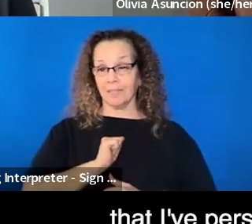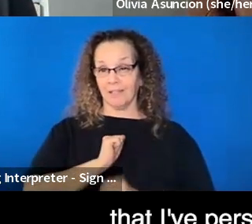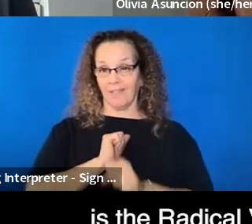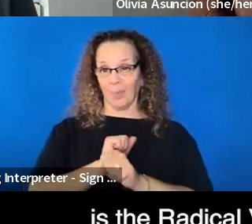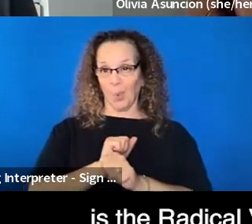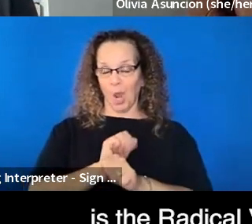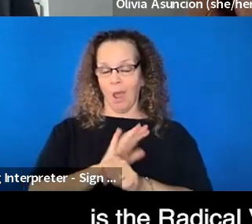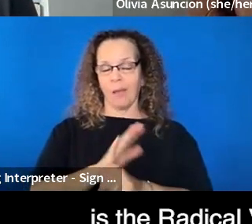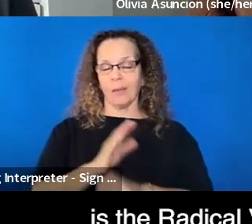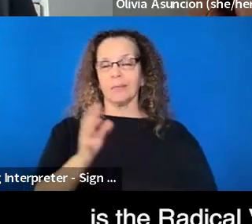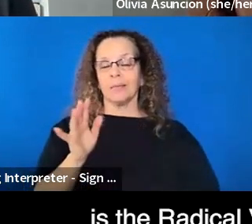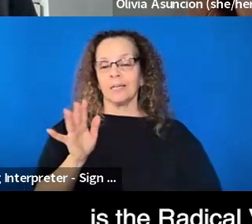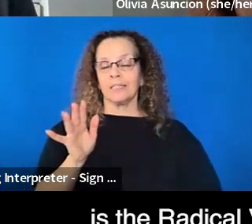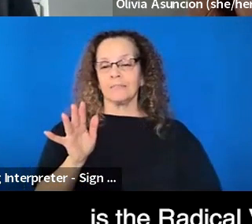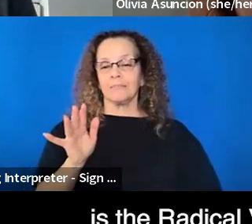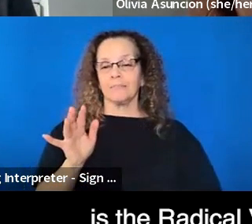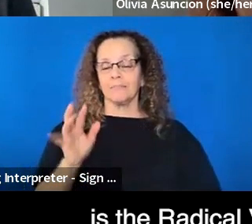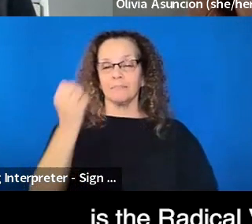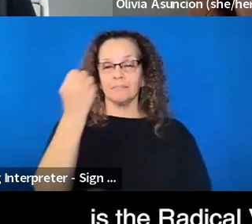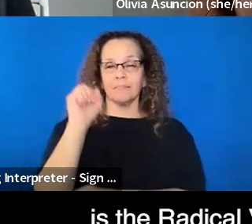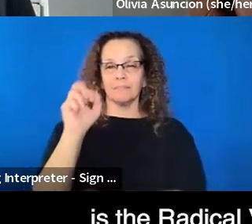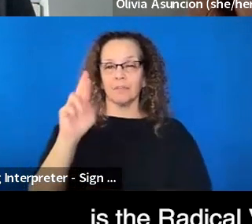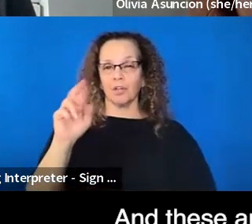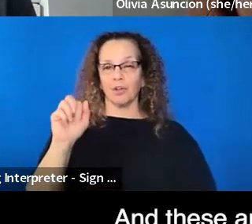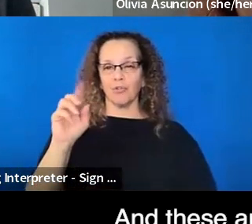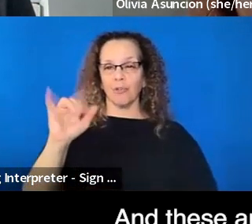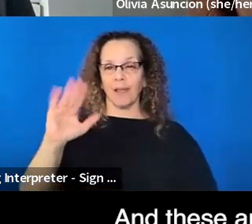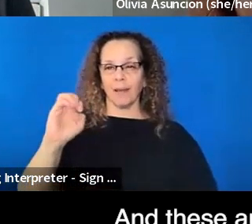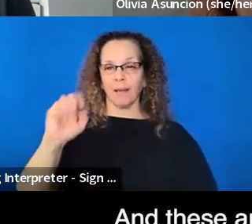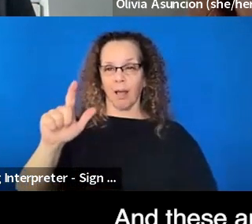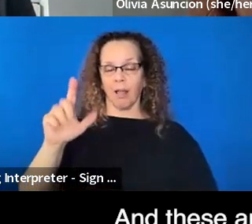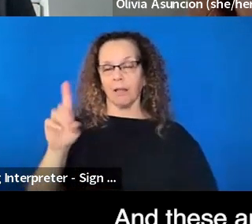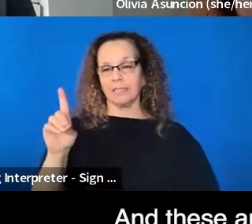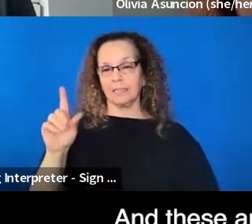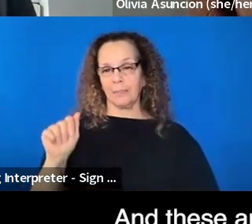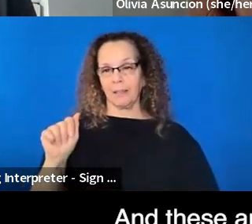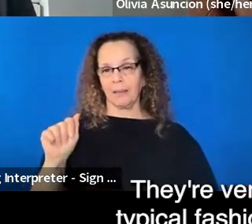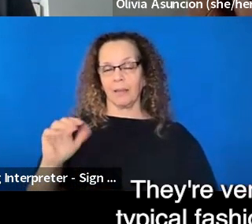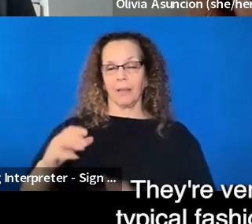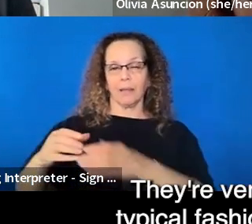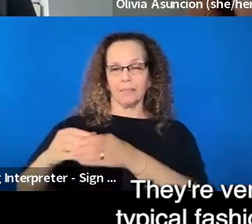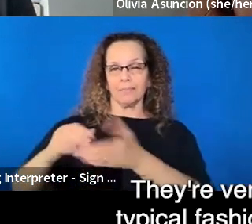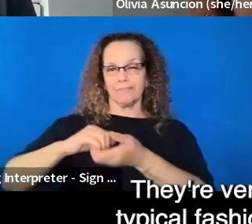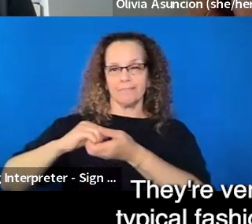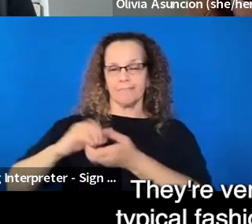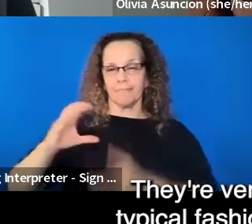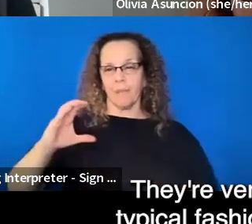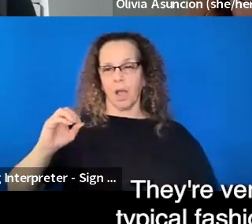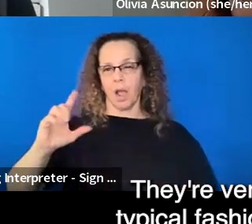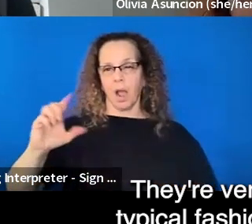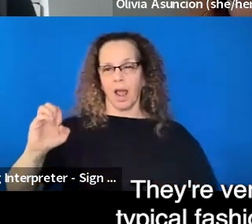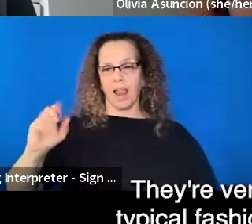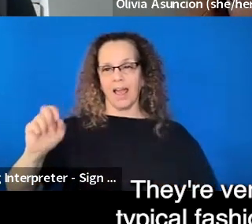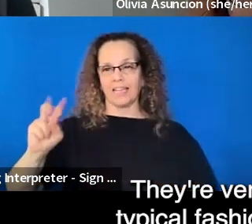uh, is the radical visibility collective. And these are performances. They're very much like my